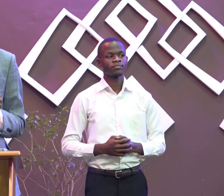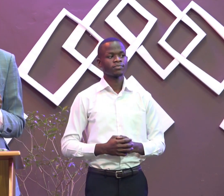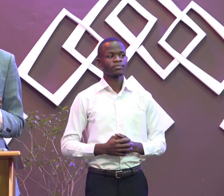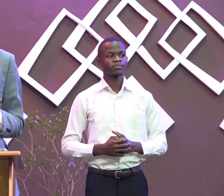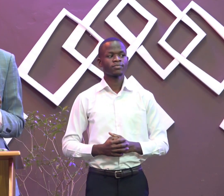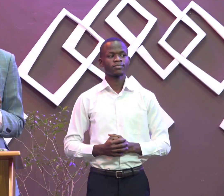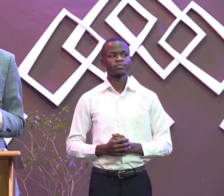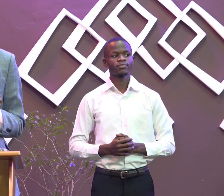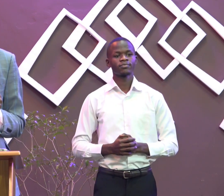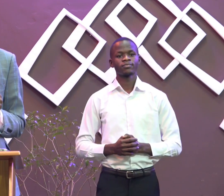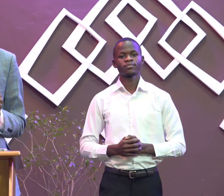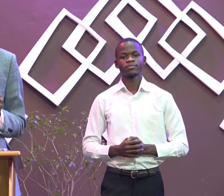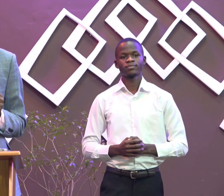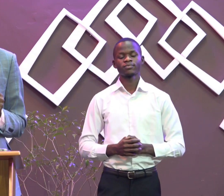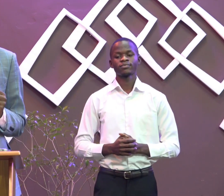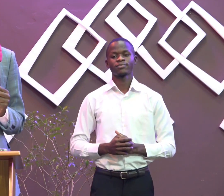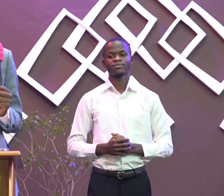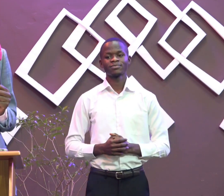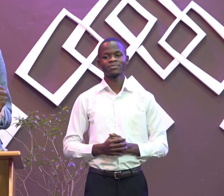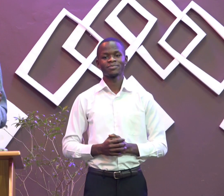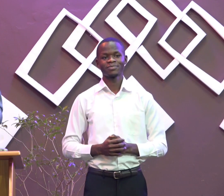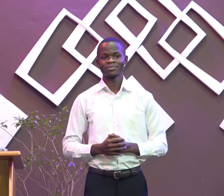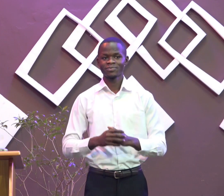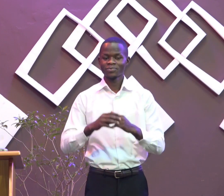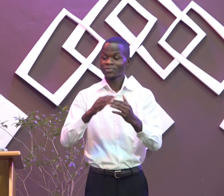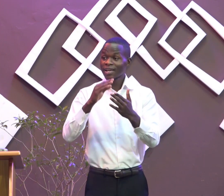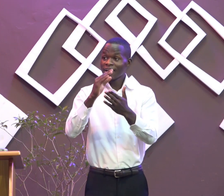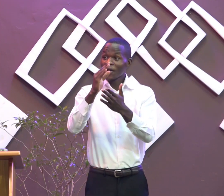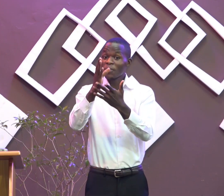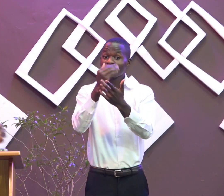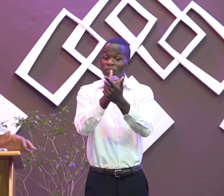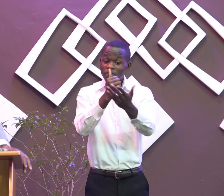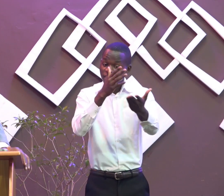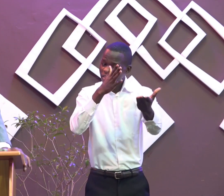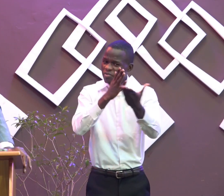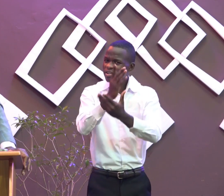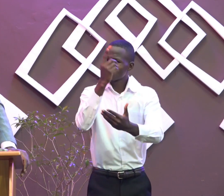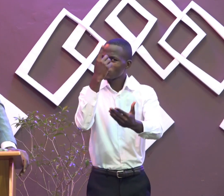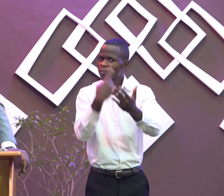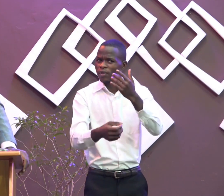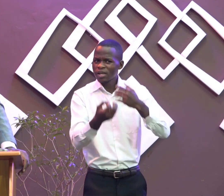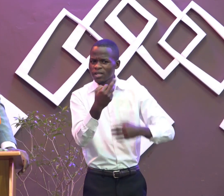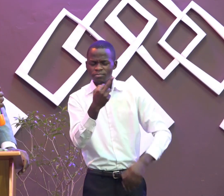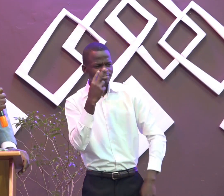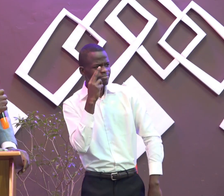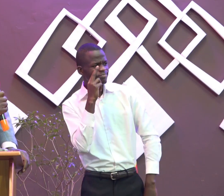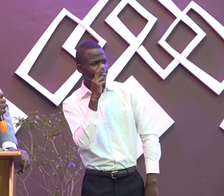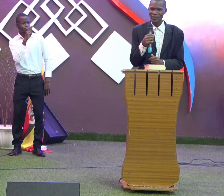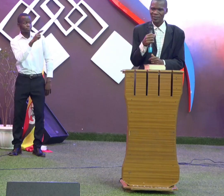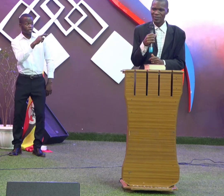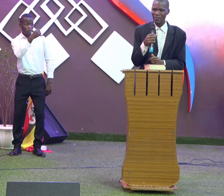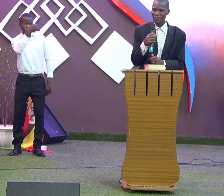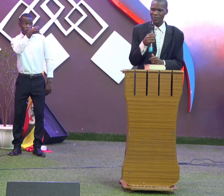able to construct a toilet, I will come. Kubanga nga mazima gali ntinga boyima mutoyi atenge nebigenda mu